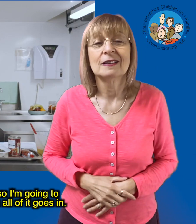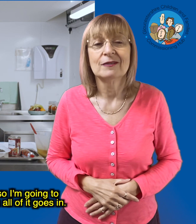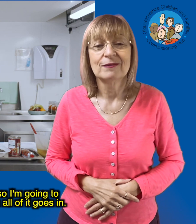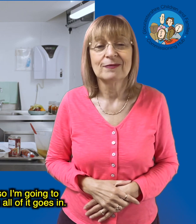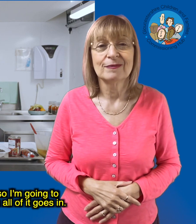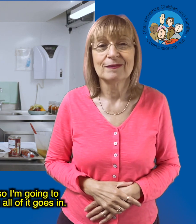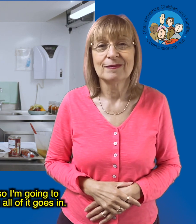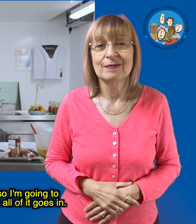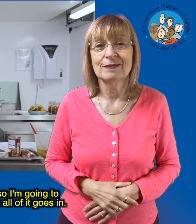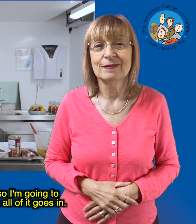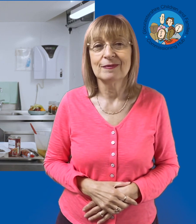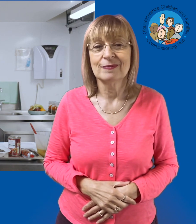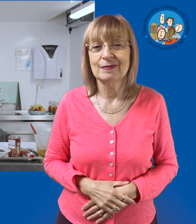sizzle when all of it goes in.